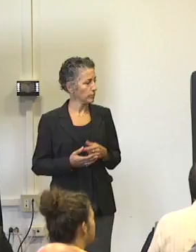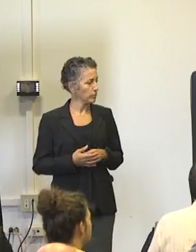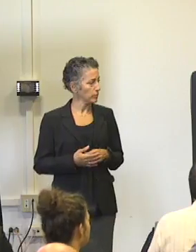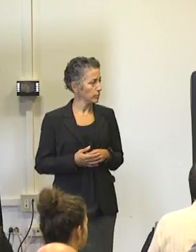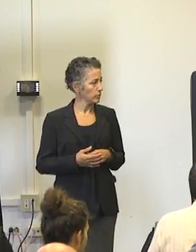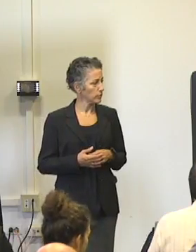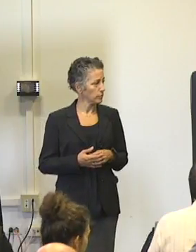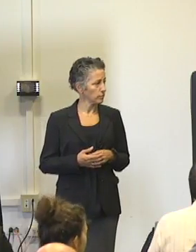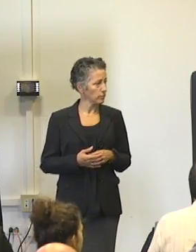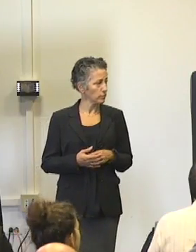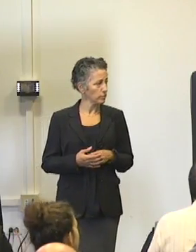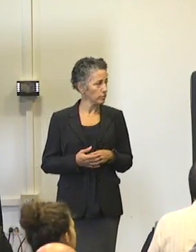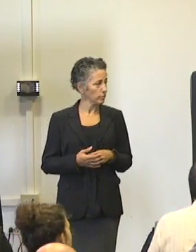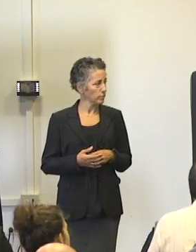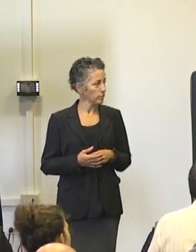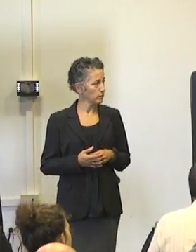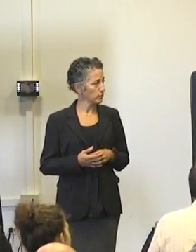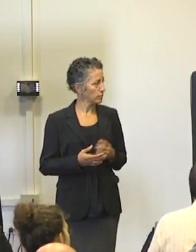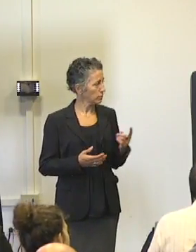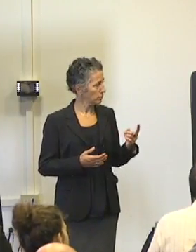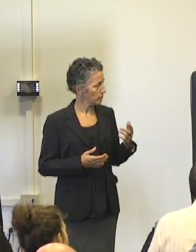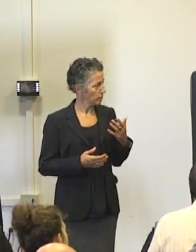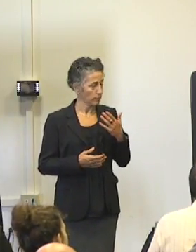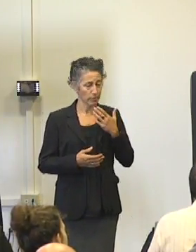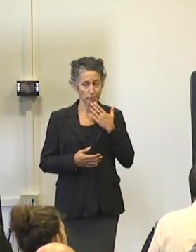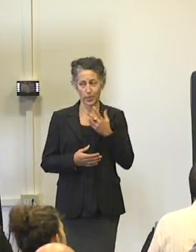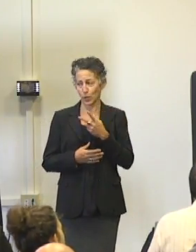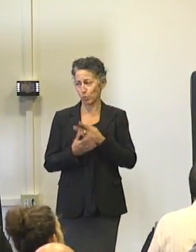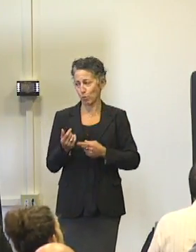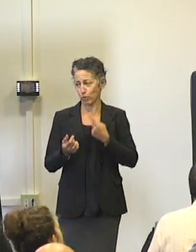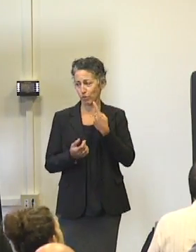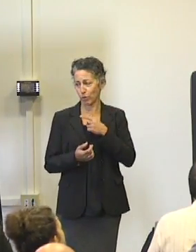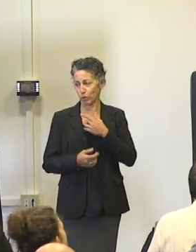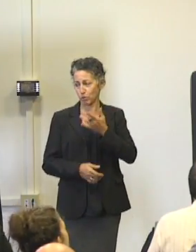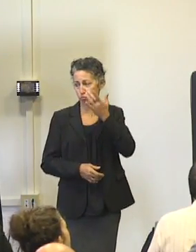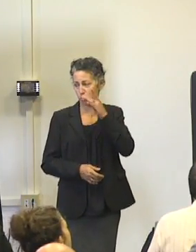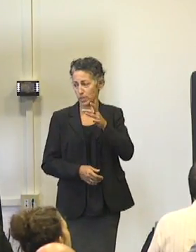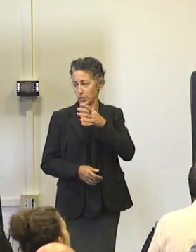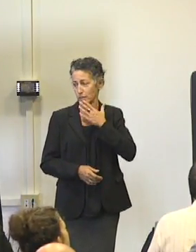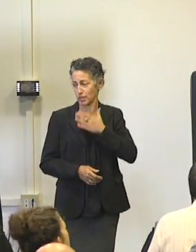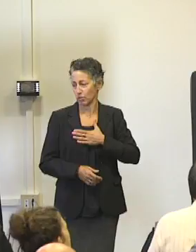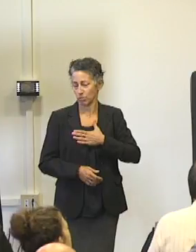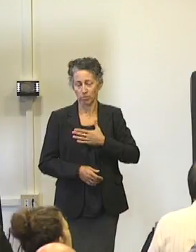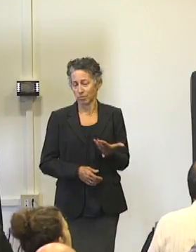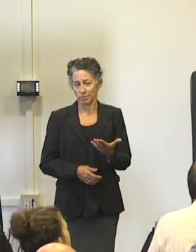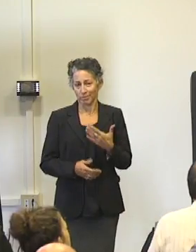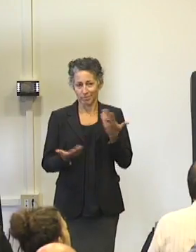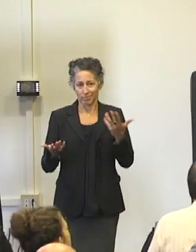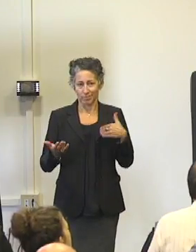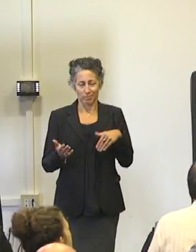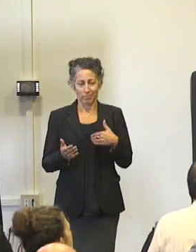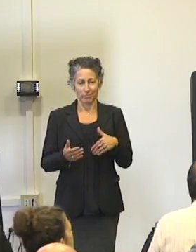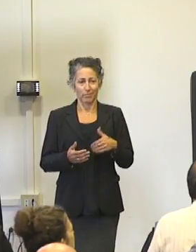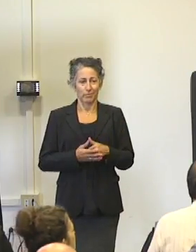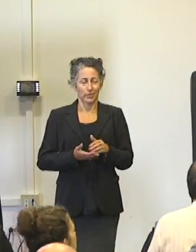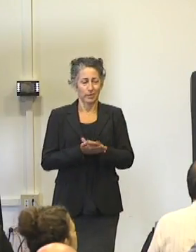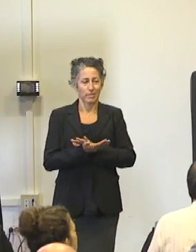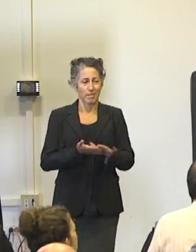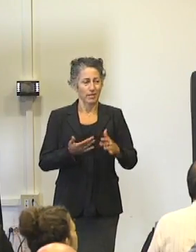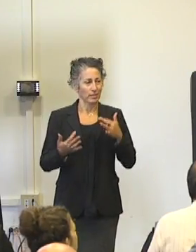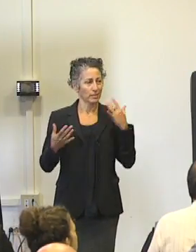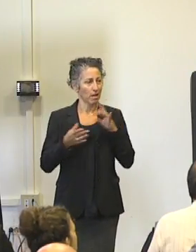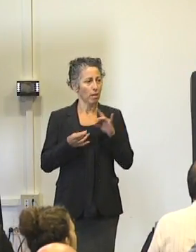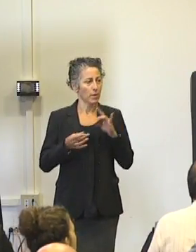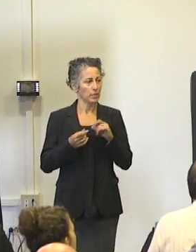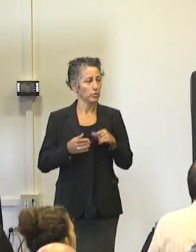And well, thank you both for those brilliant and really generous comments. I actually want to get copies of them to keep thinking about. So